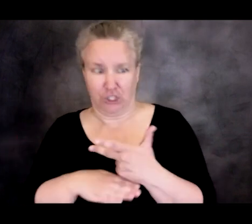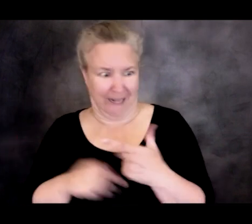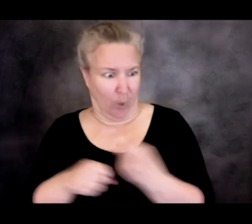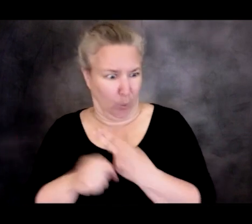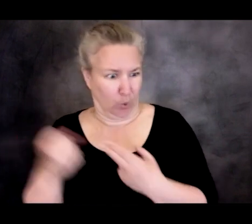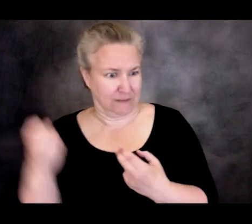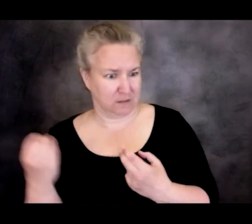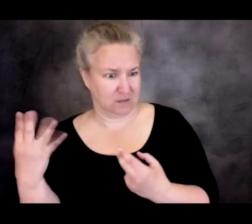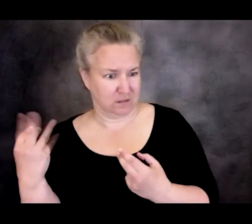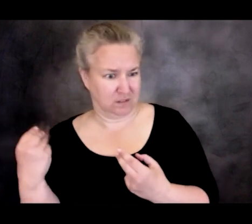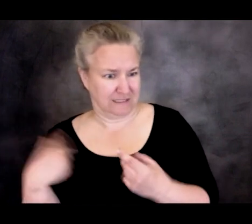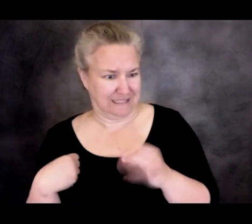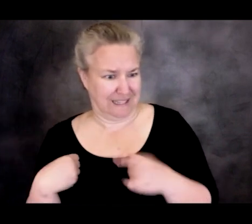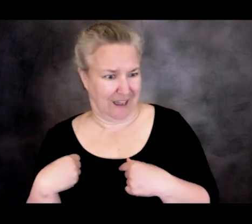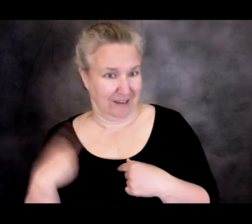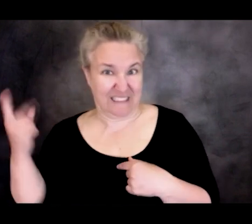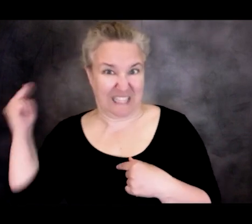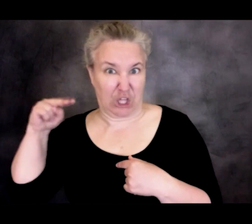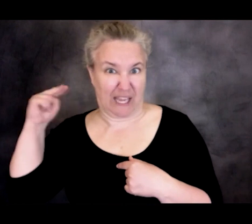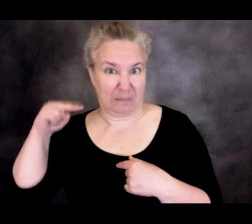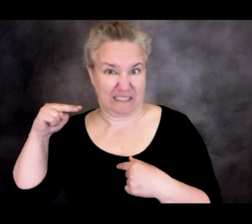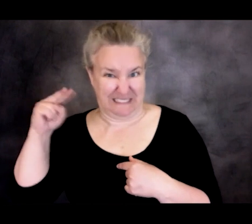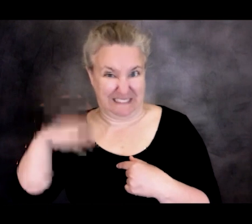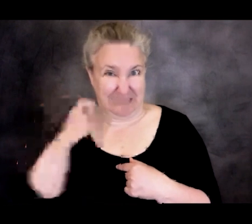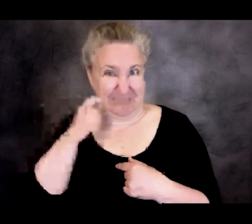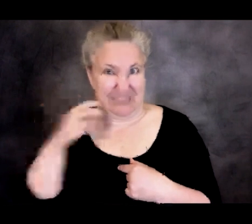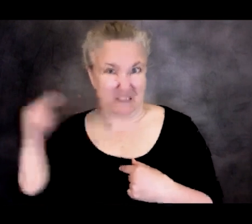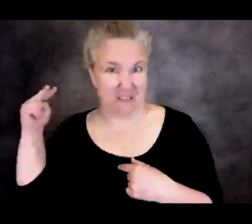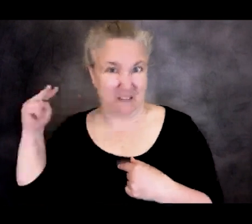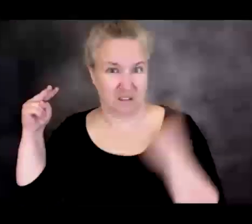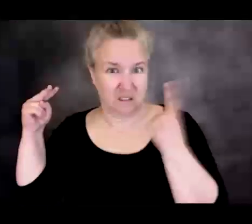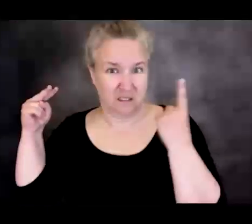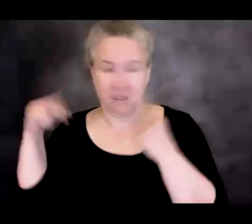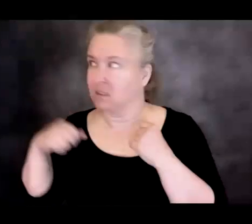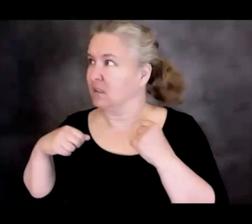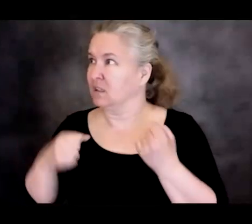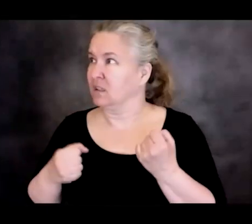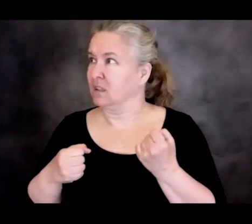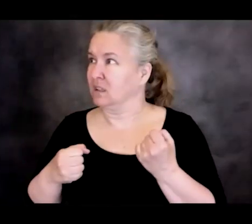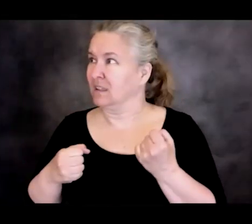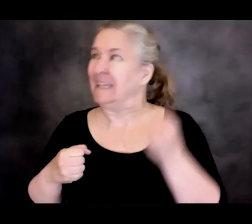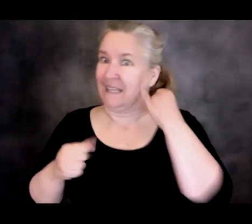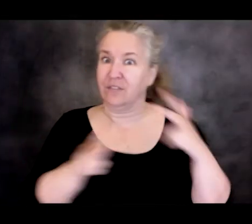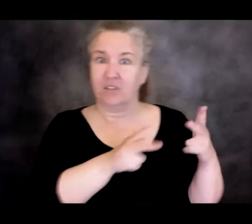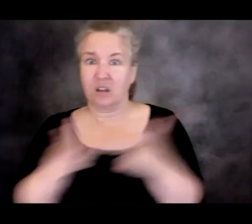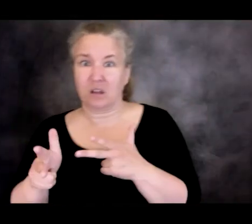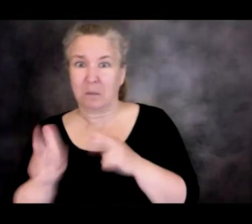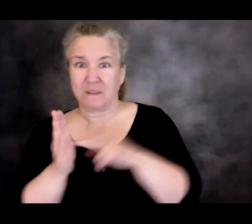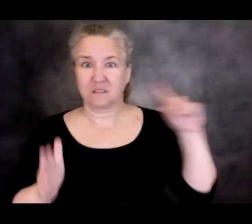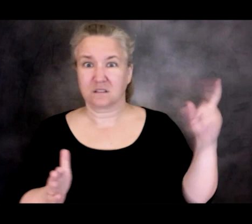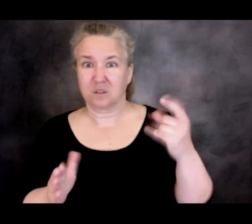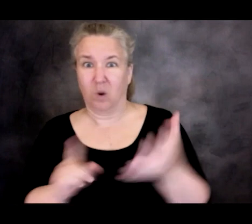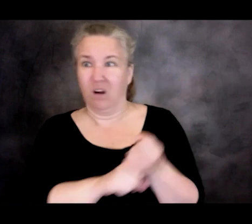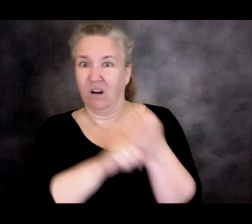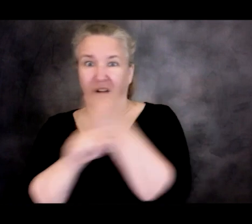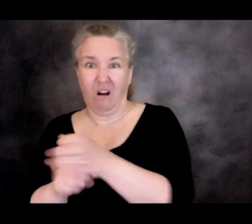light? Is he looking at me? Is he looking at my skin? I think, am I going to get deported if I get stopped? Am I going to go to jail